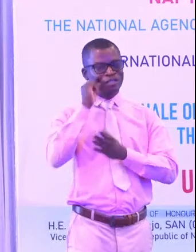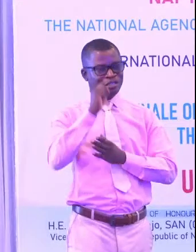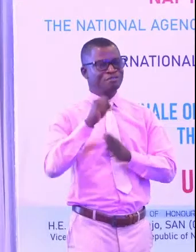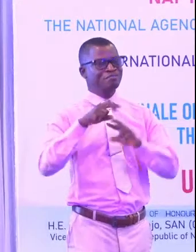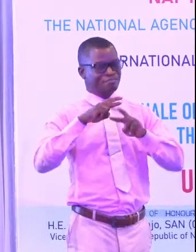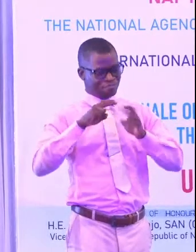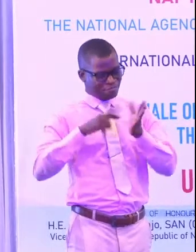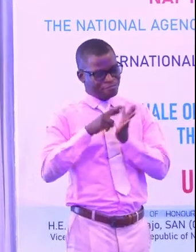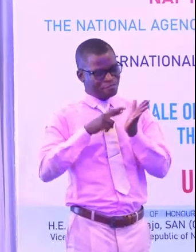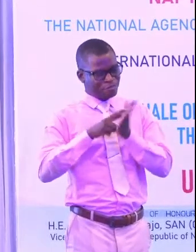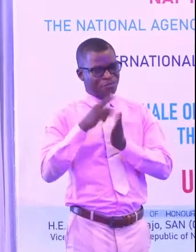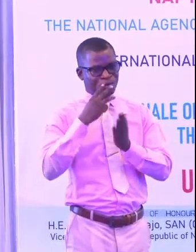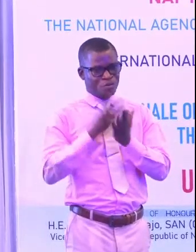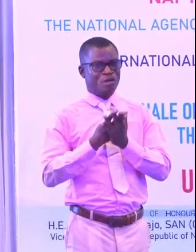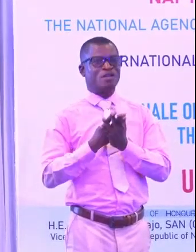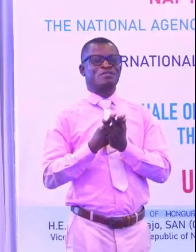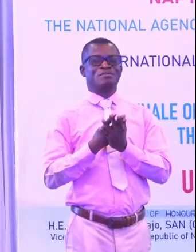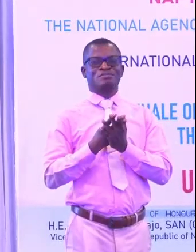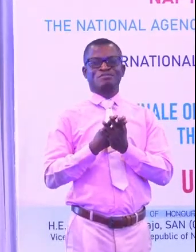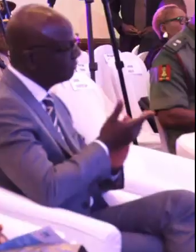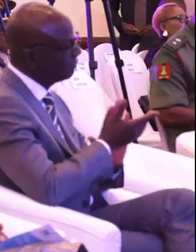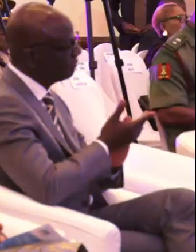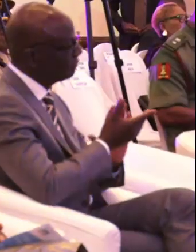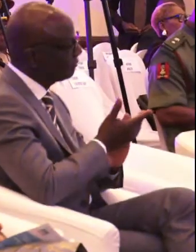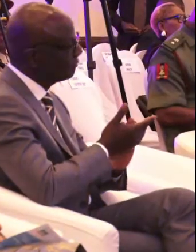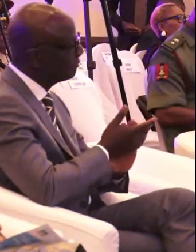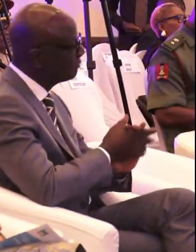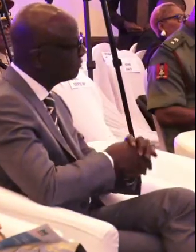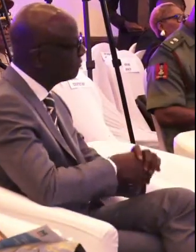worthy and she's thorough with her work.